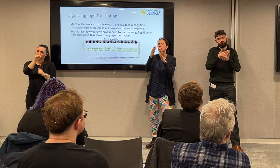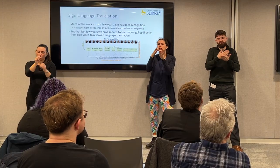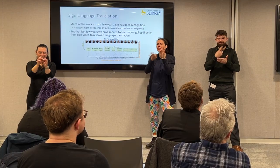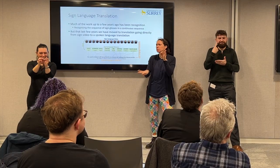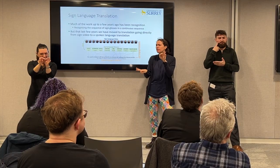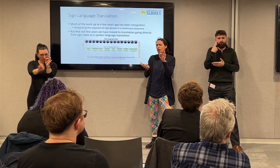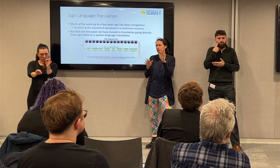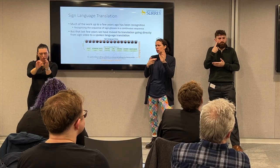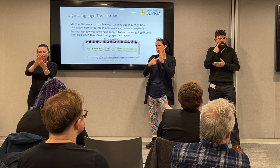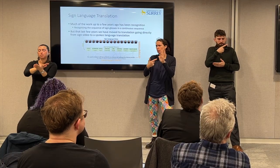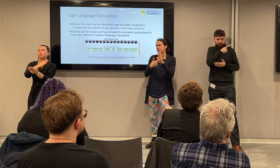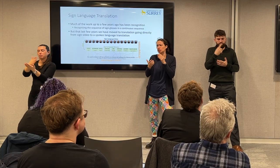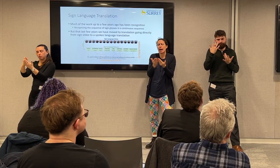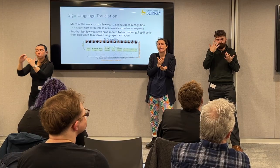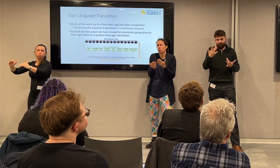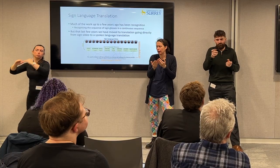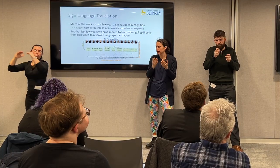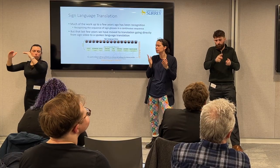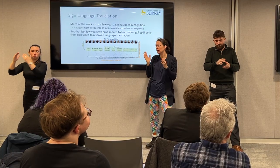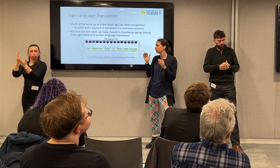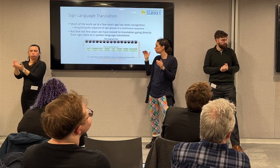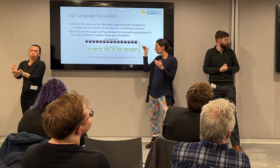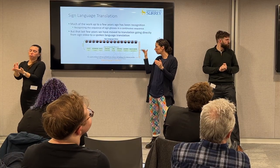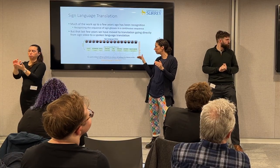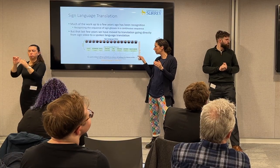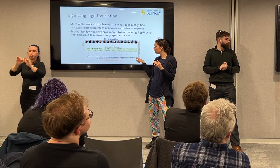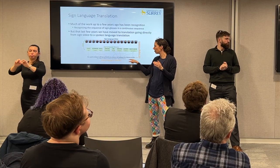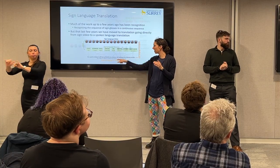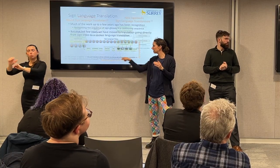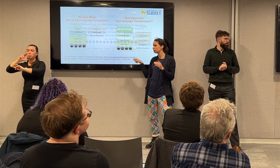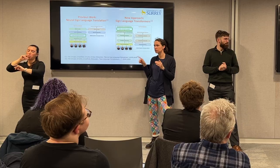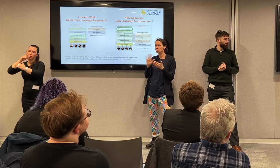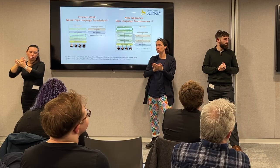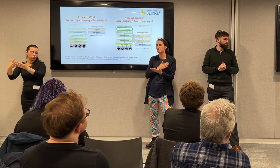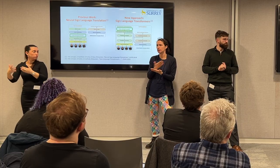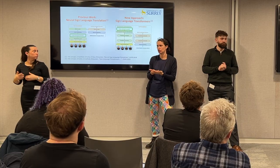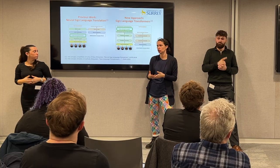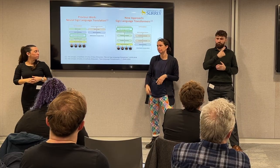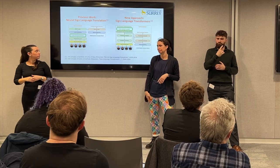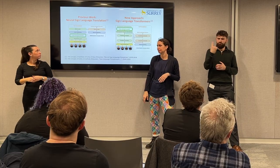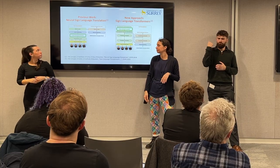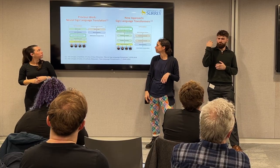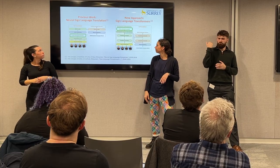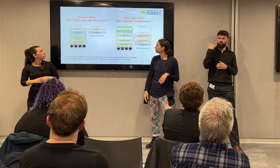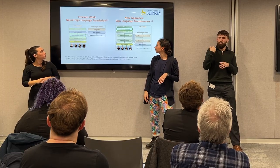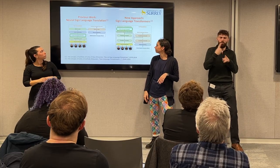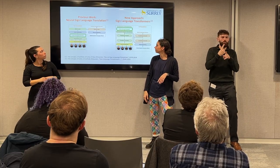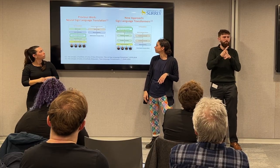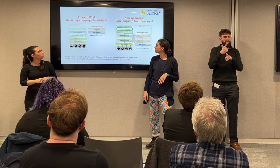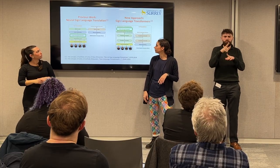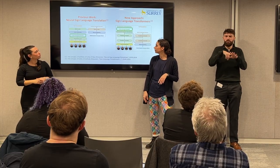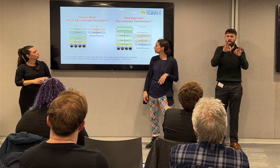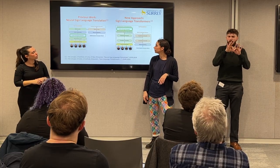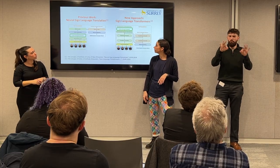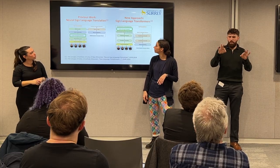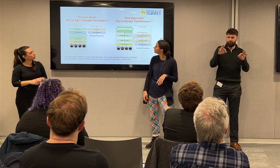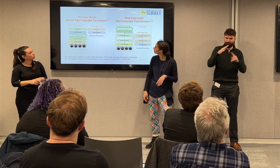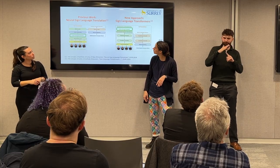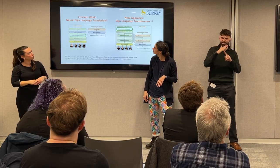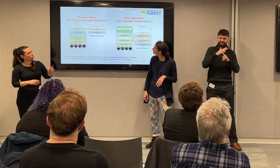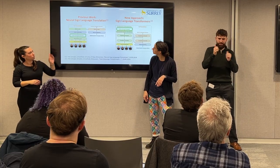anyway. On that timeline, to those key papers, let's focus on this